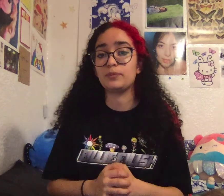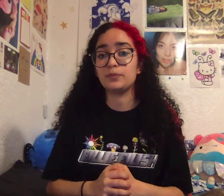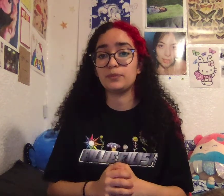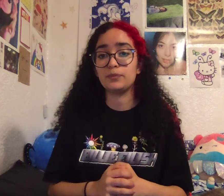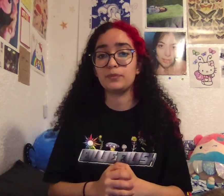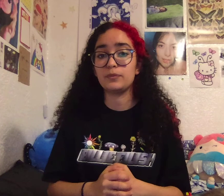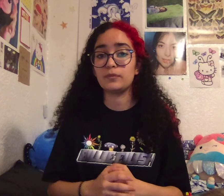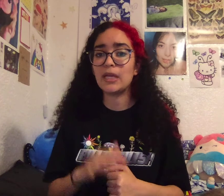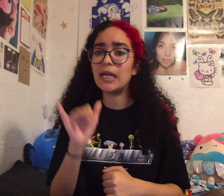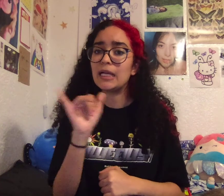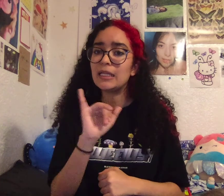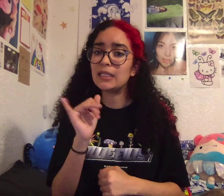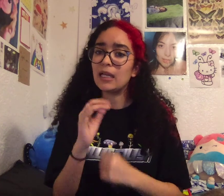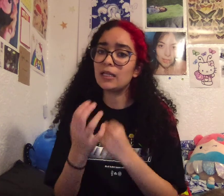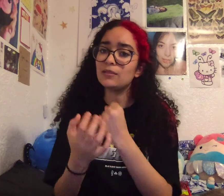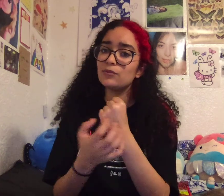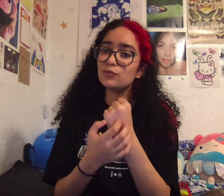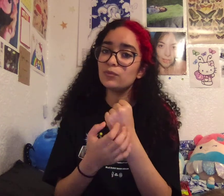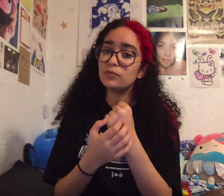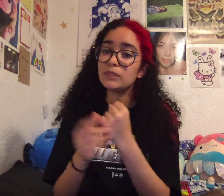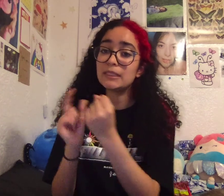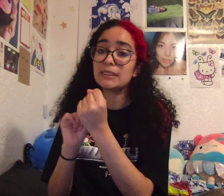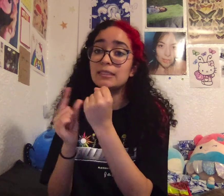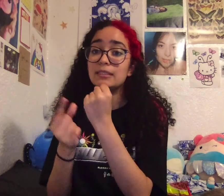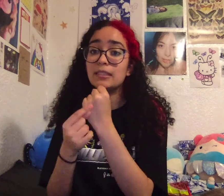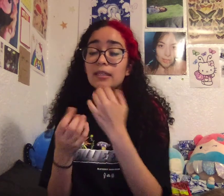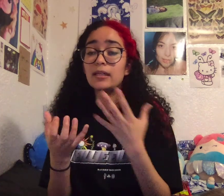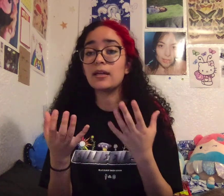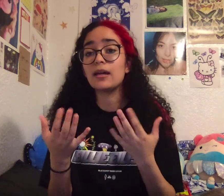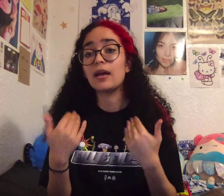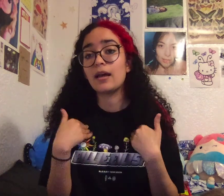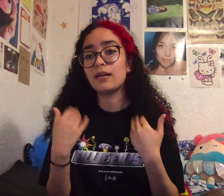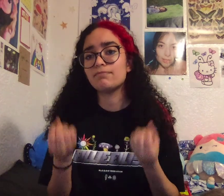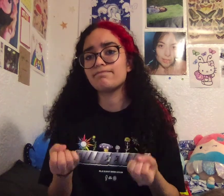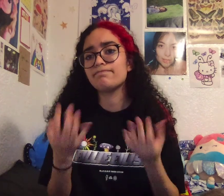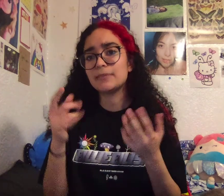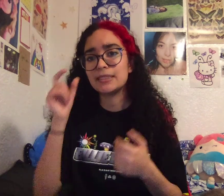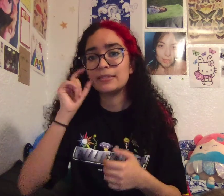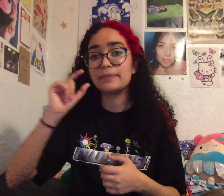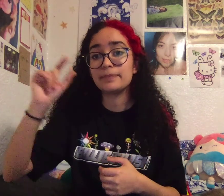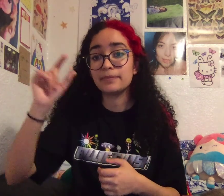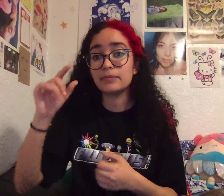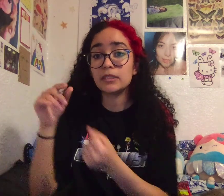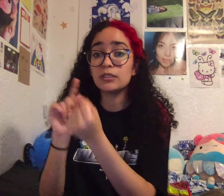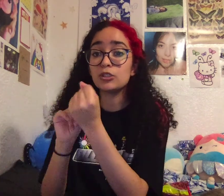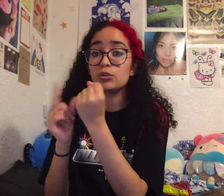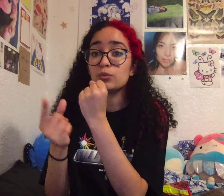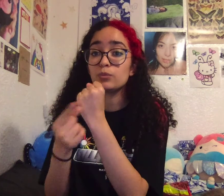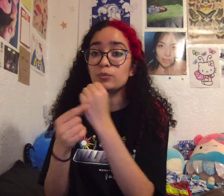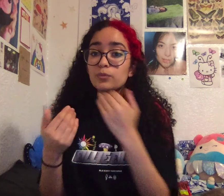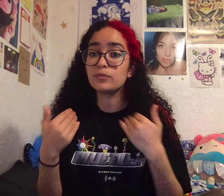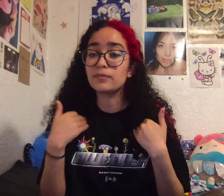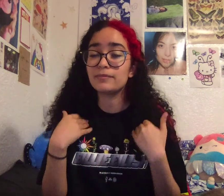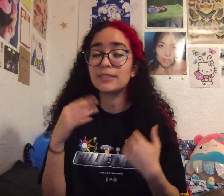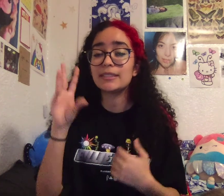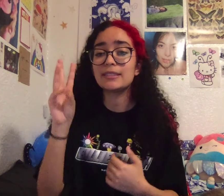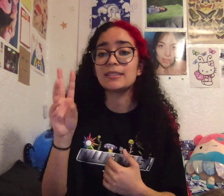Like Jupiter, Saturn has a lot of moons. Saturn has 62 moons.